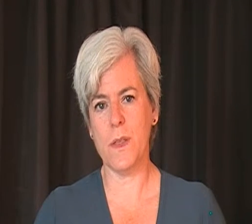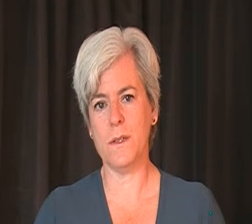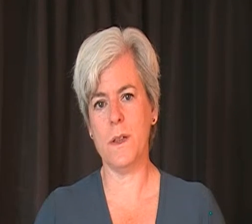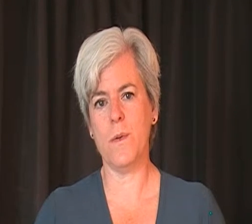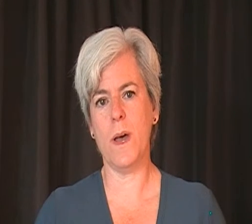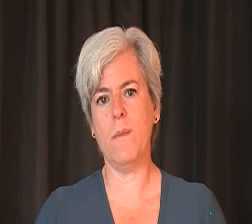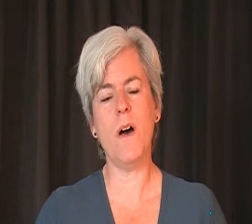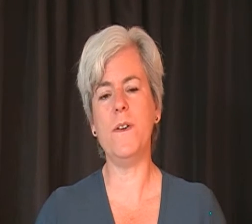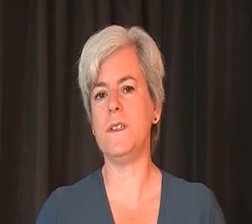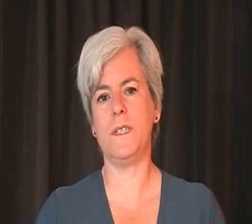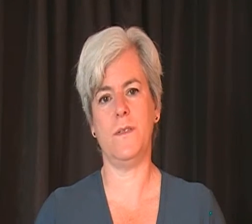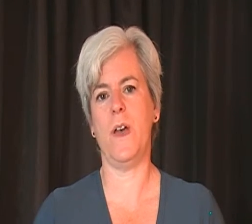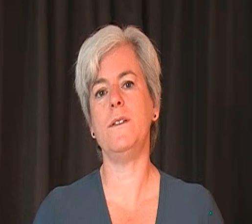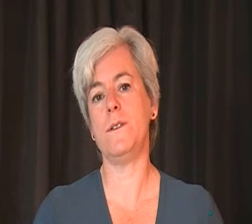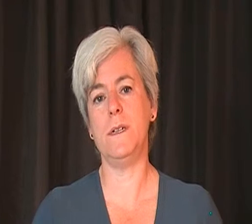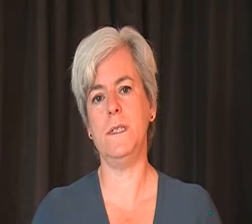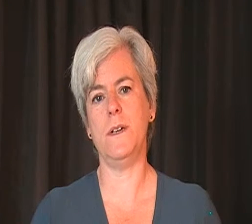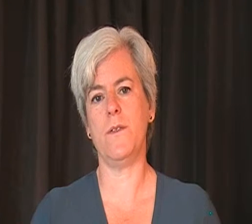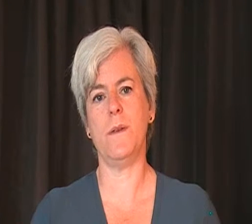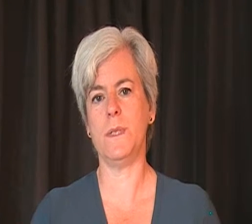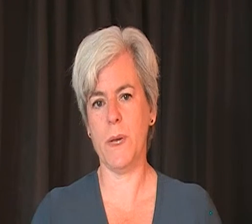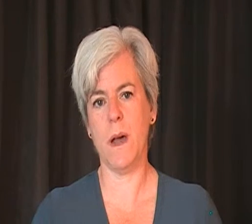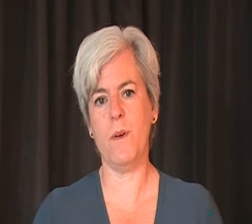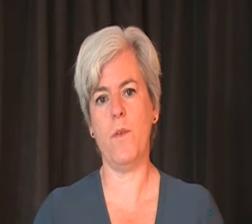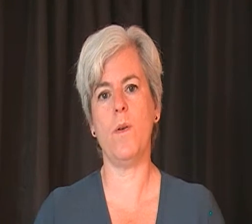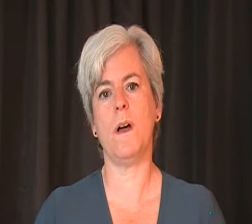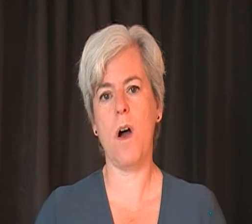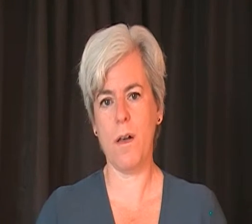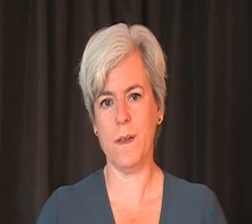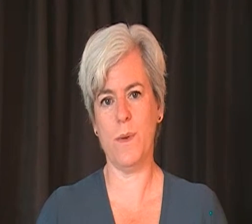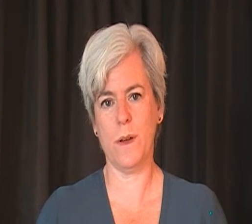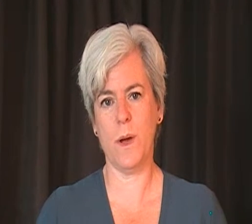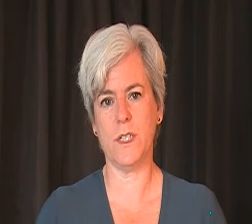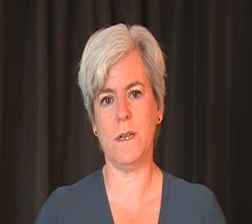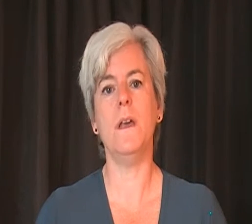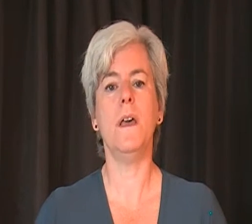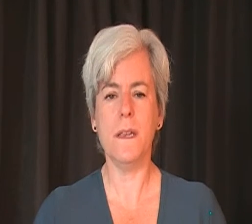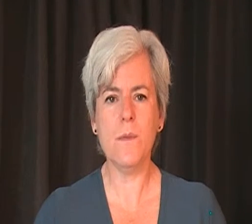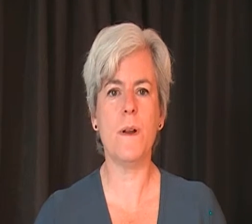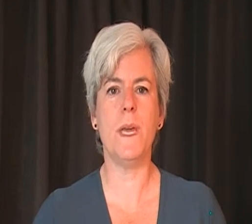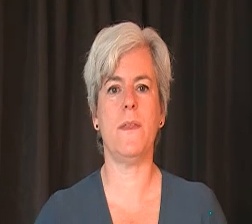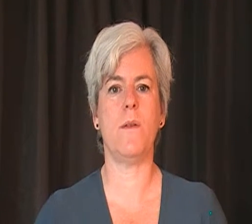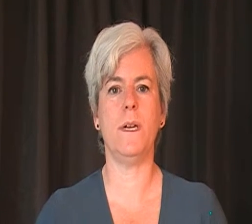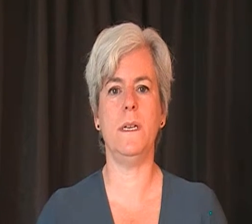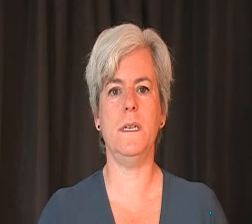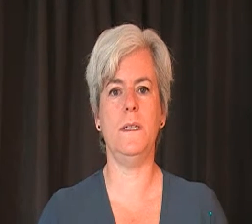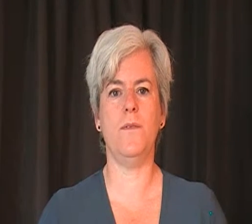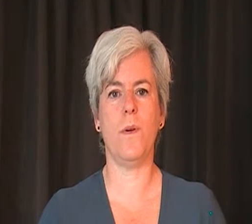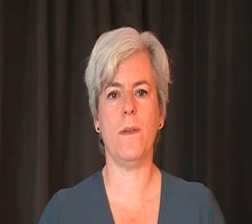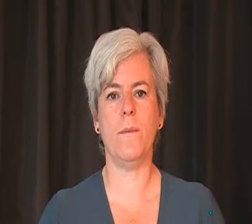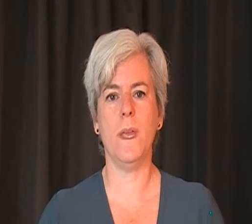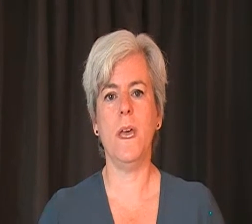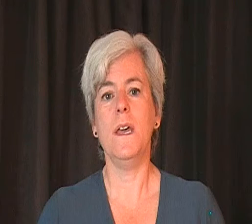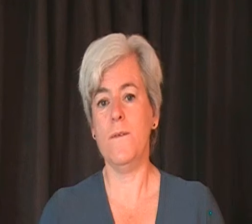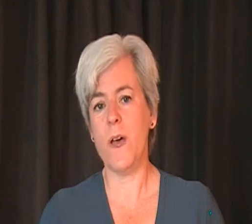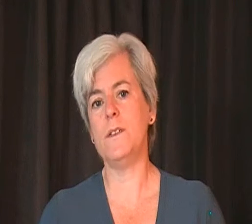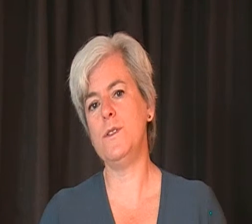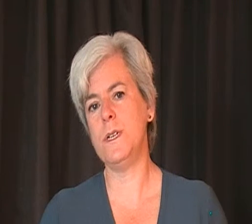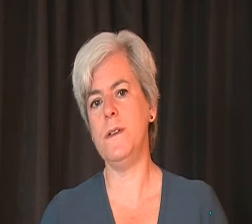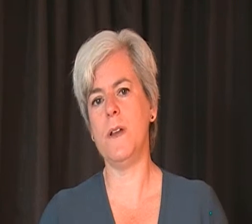things on the web, often it's just faster and easier for them to pick up a phone and call you with a question, and you want to make that really easy for them. In fact, you should even